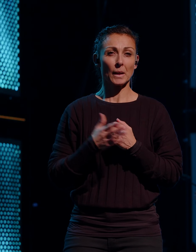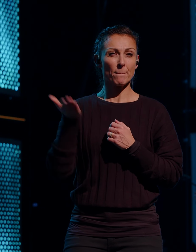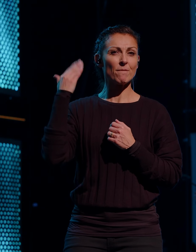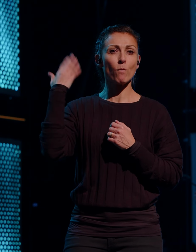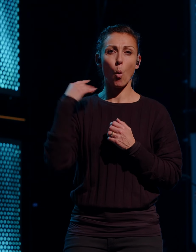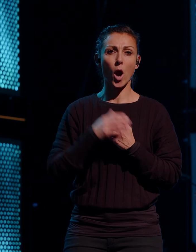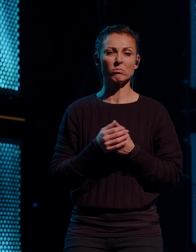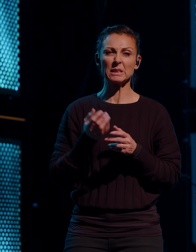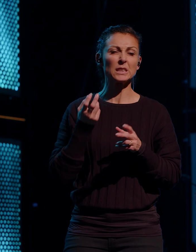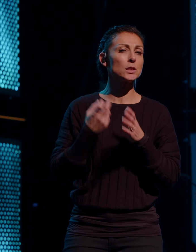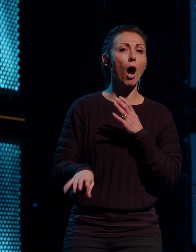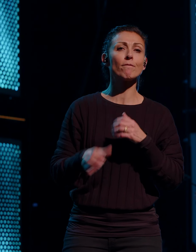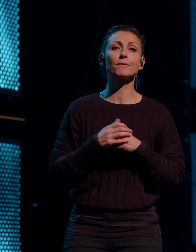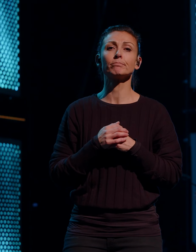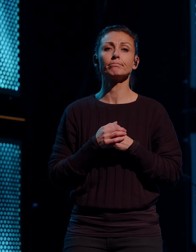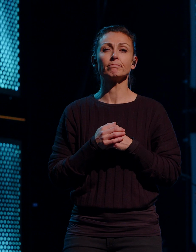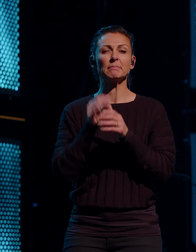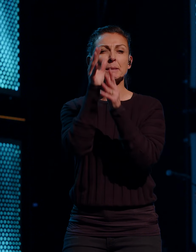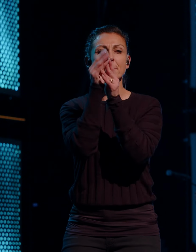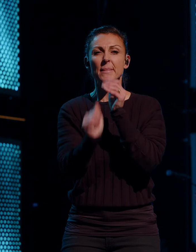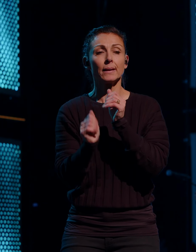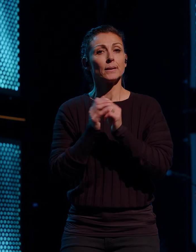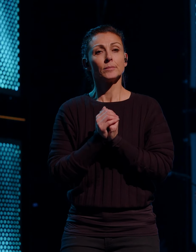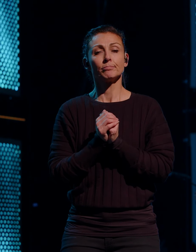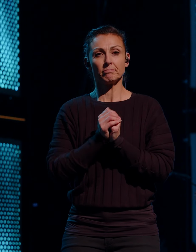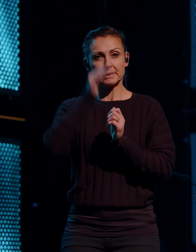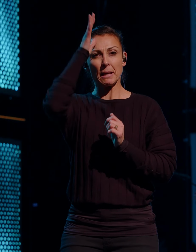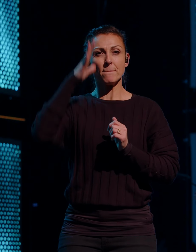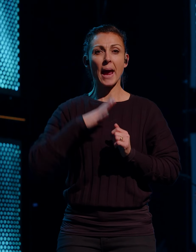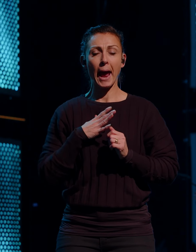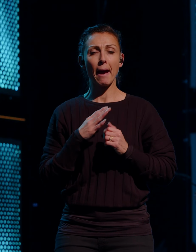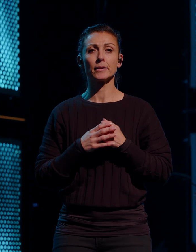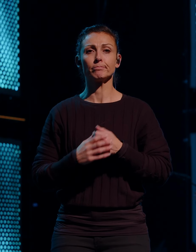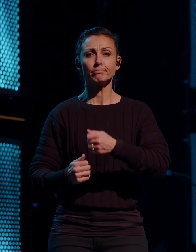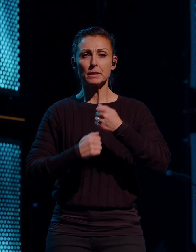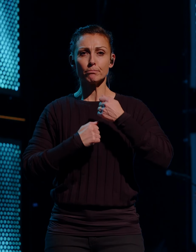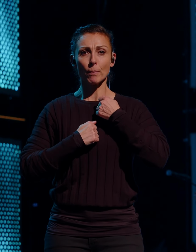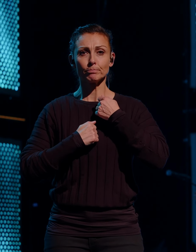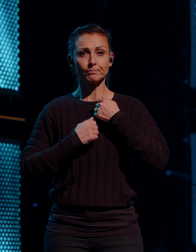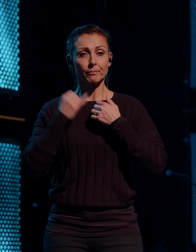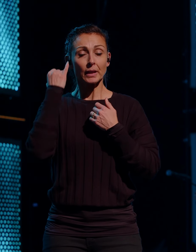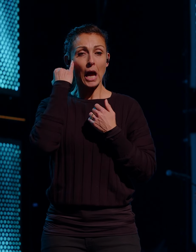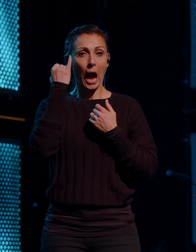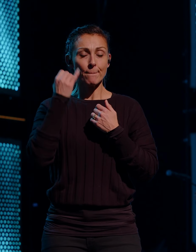now getting on his knees and wiping down the wounds that he caused on them.